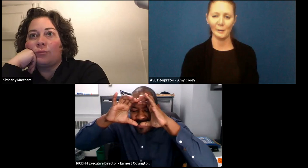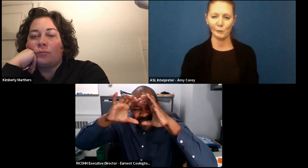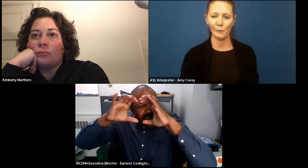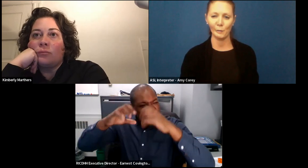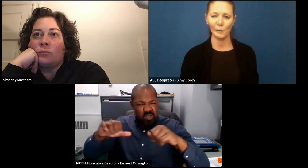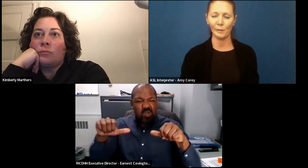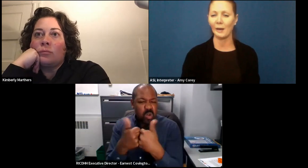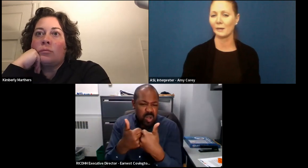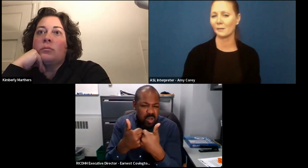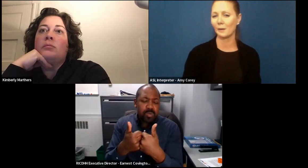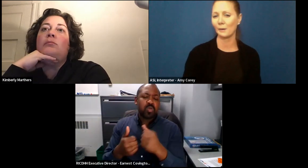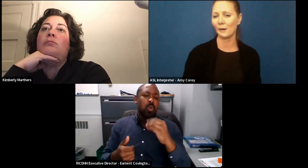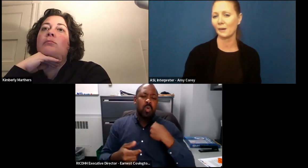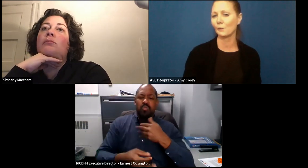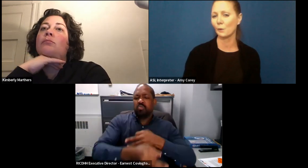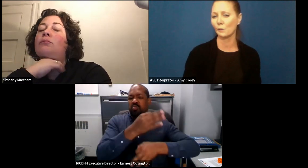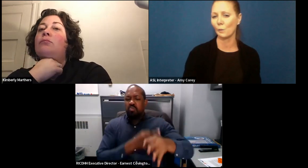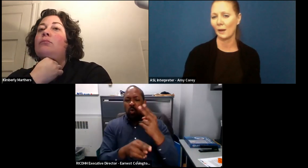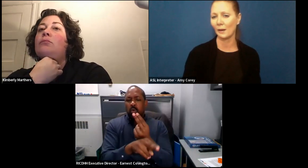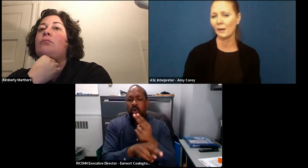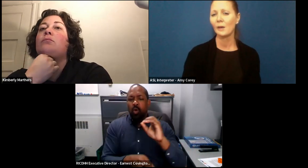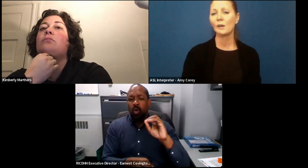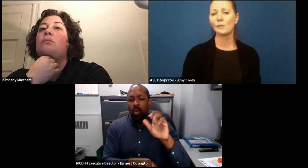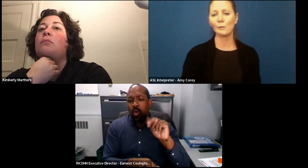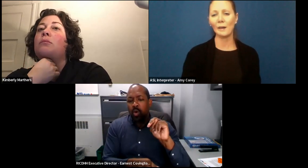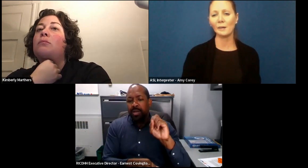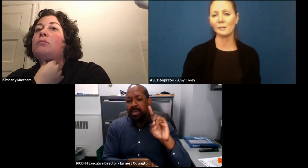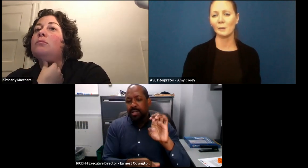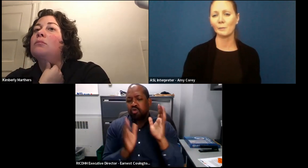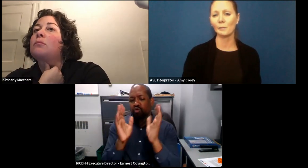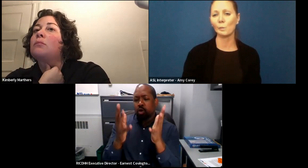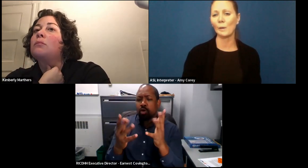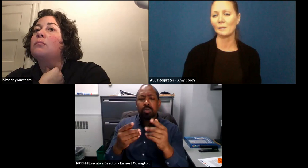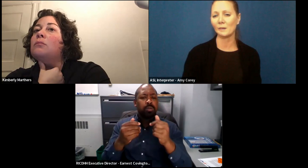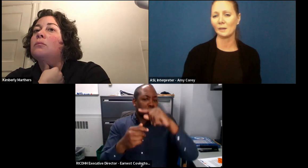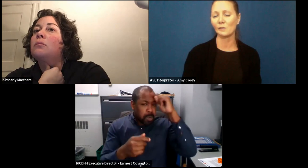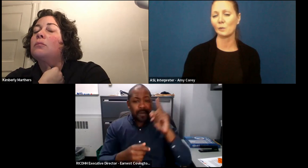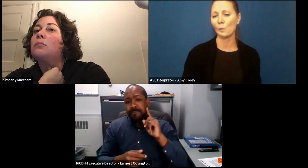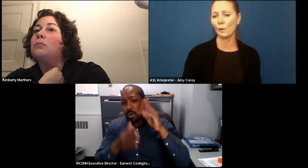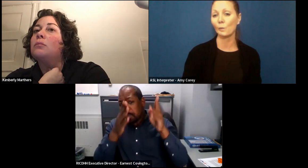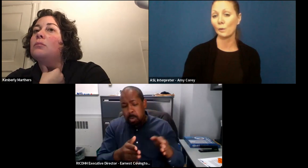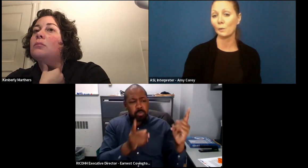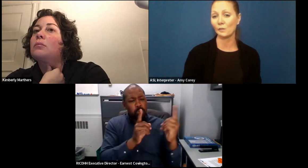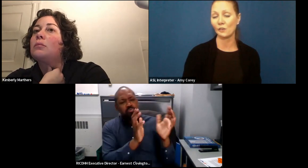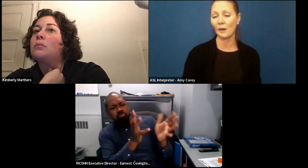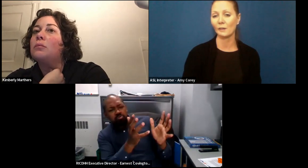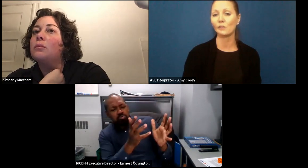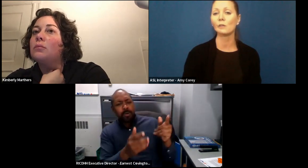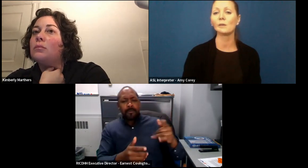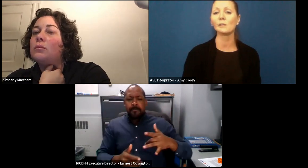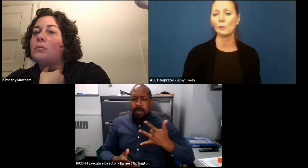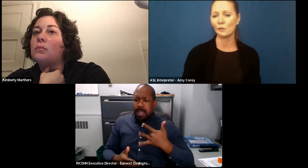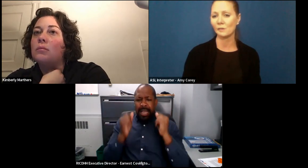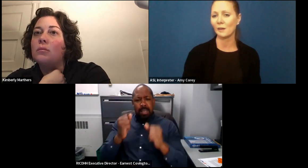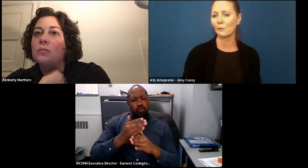then after February, that excitement kind of goes away. So finding some ways to get this to work really was a challenge.